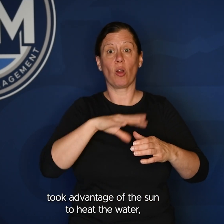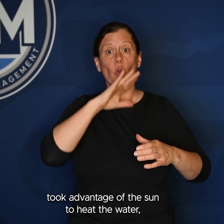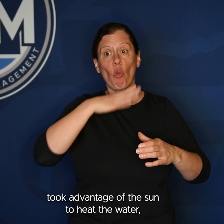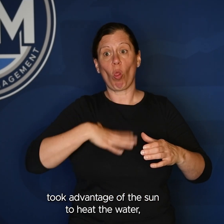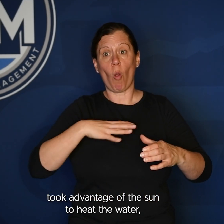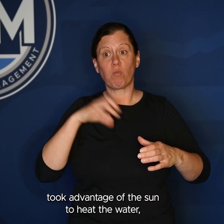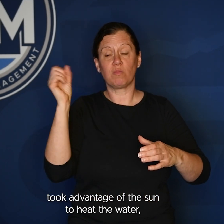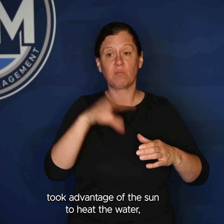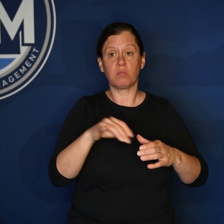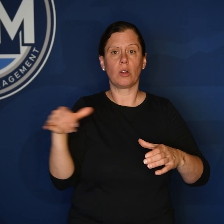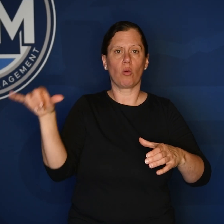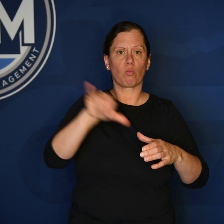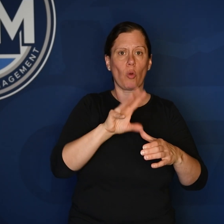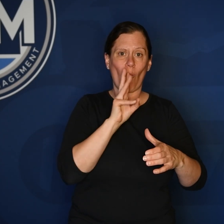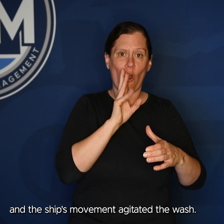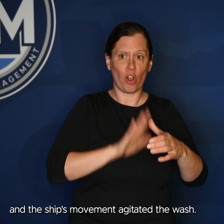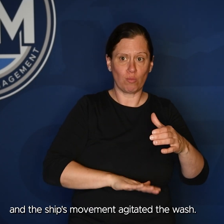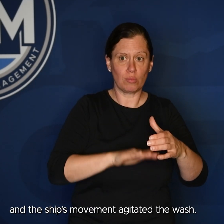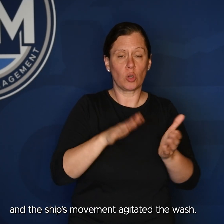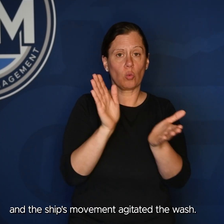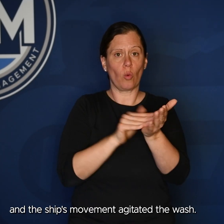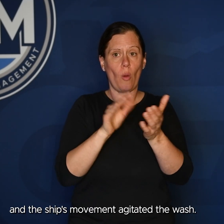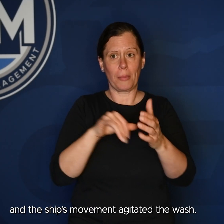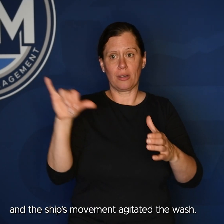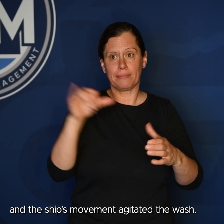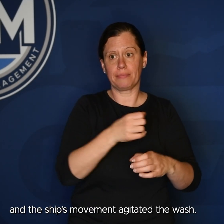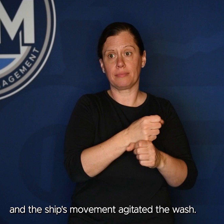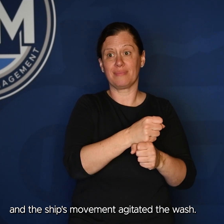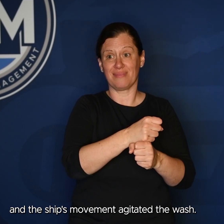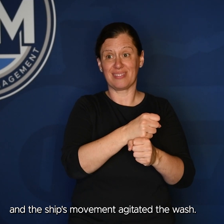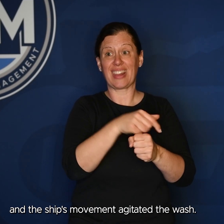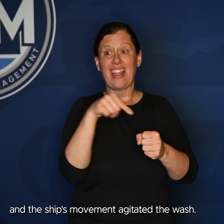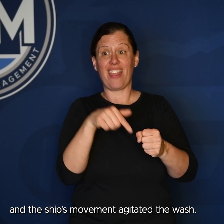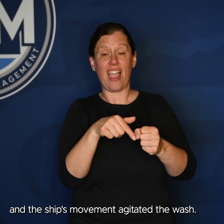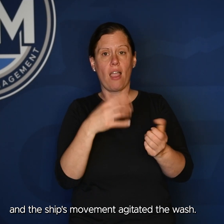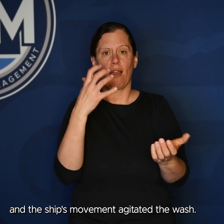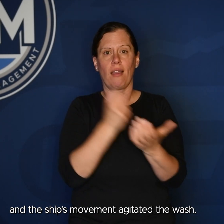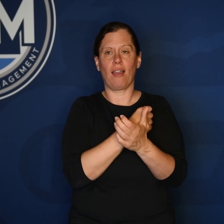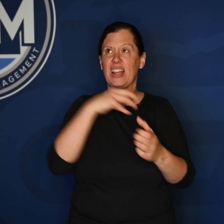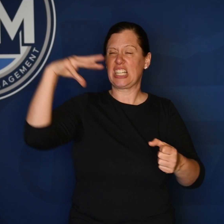heat the water, and the ship's movement agitated the wash.